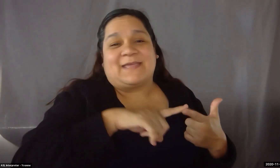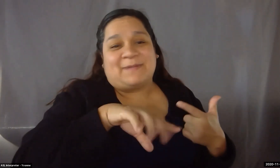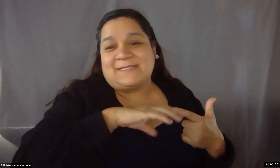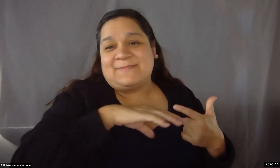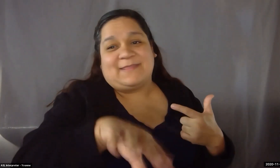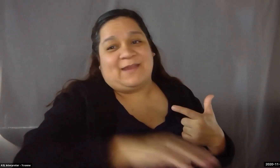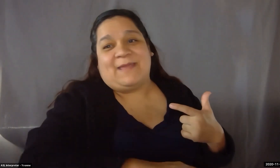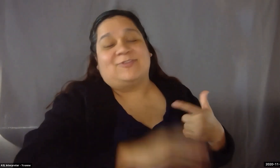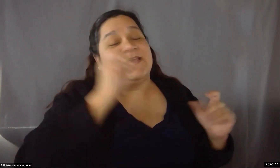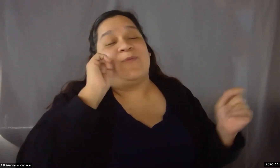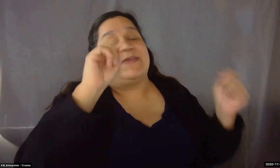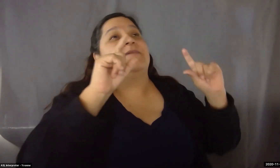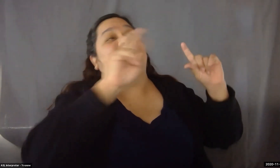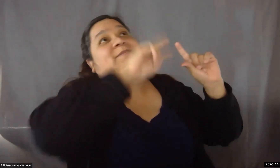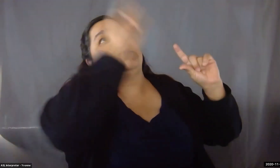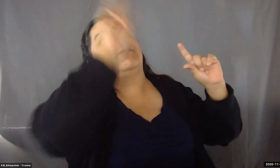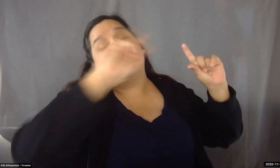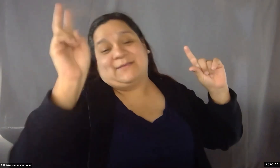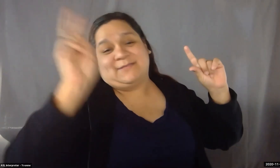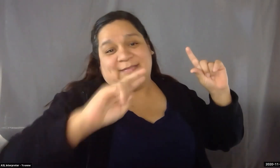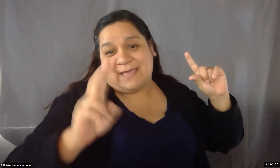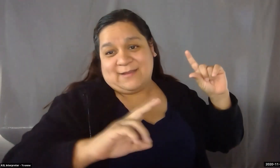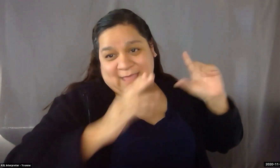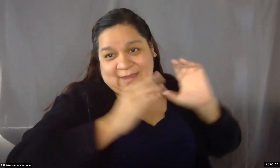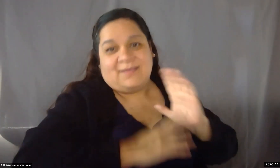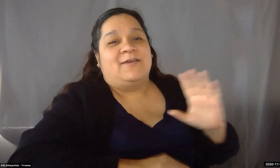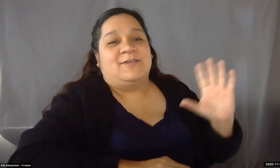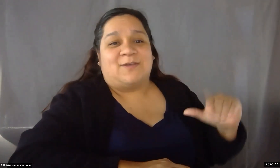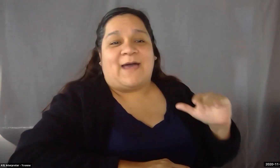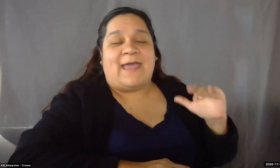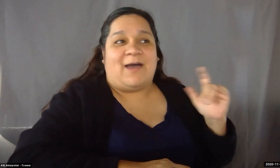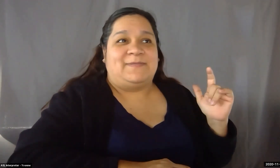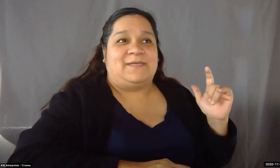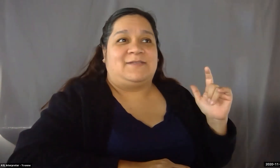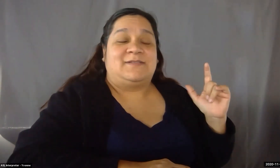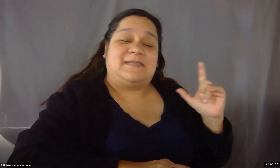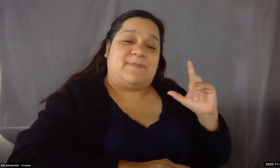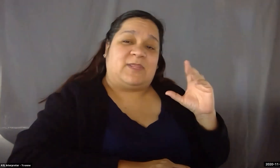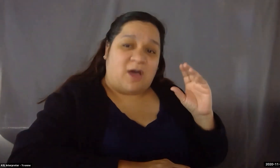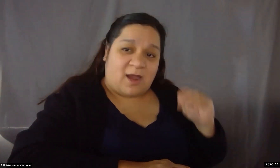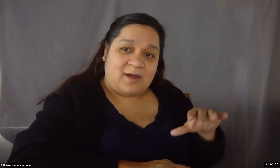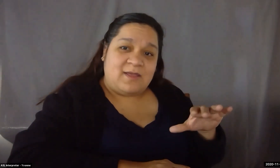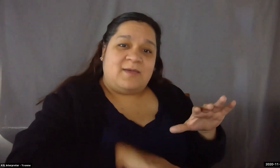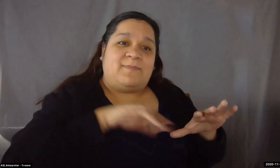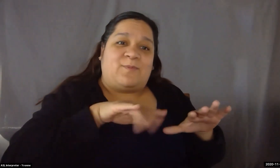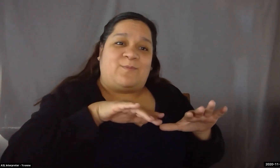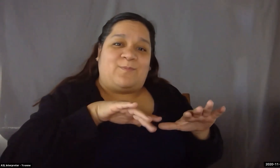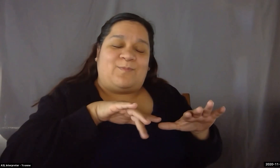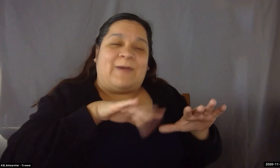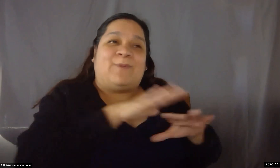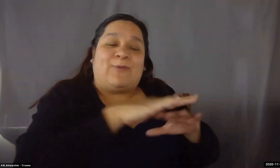time I was like, I'm not sleeping on the air mattress and waking up to seeing all the bugs on the tent again. So I opted to sleep in the car.